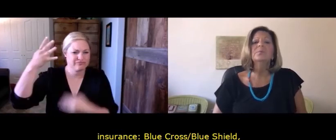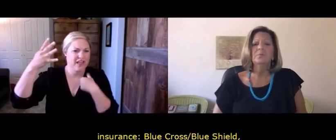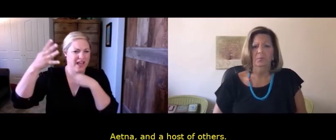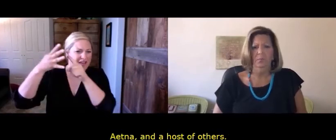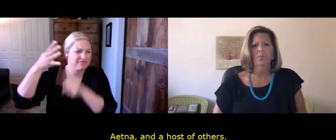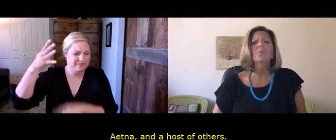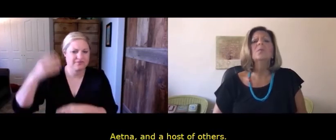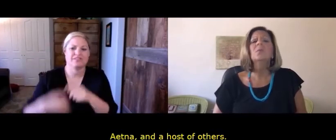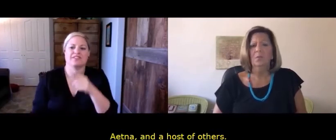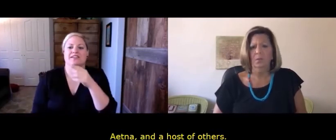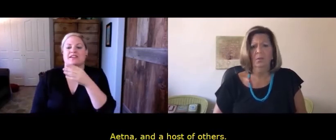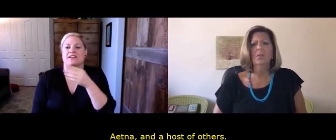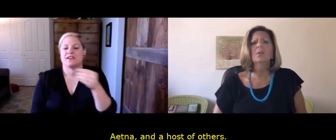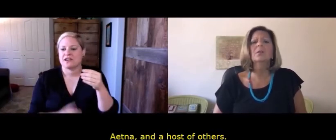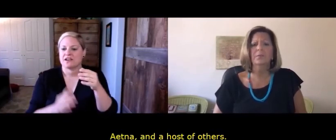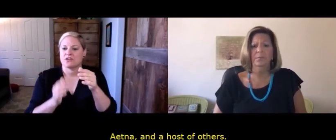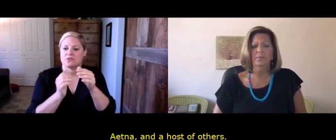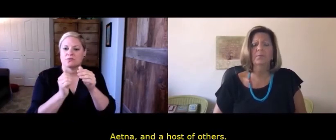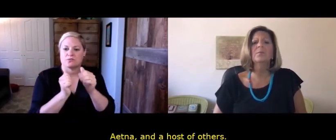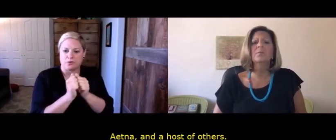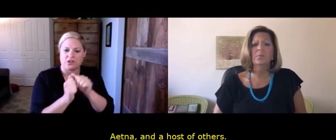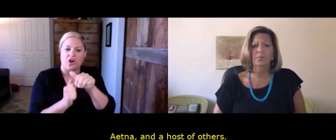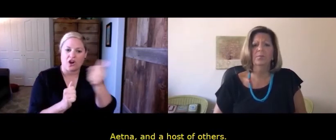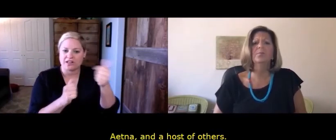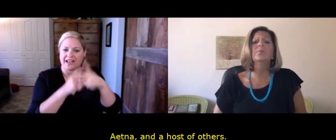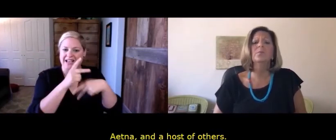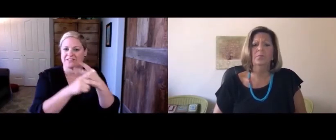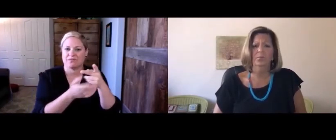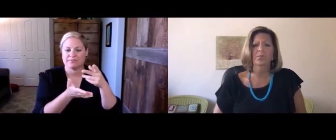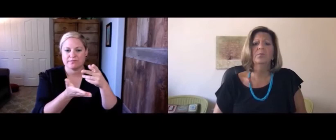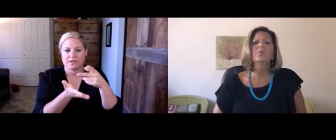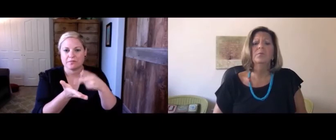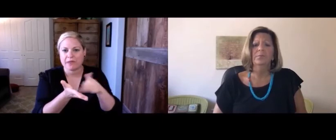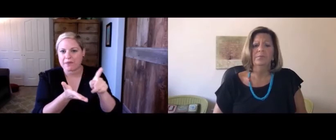Blue Shield, Aetna, and a host of others.